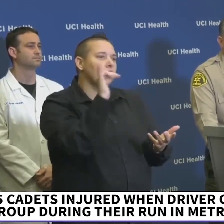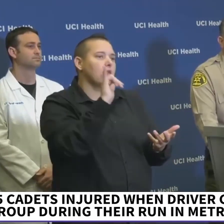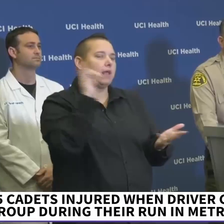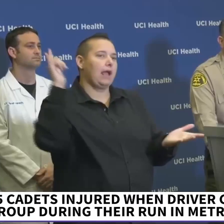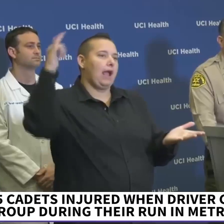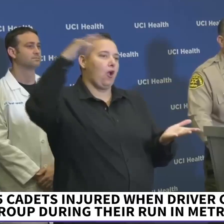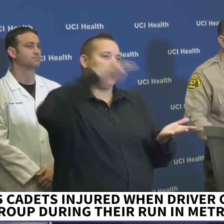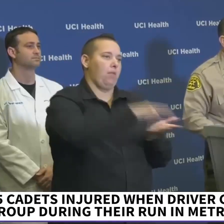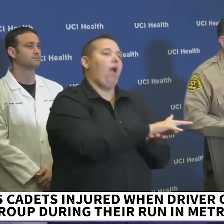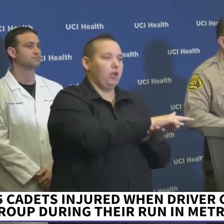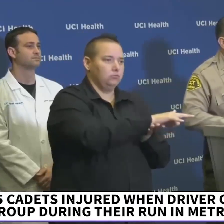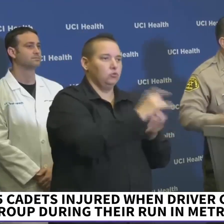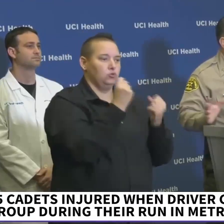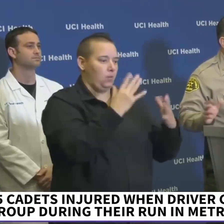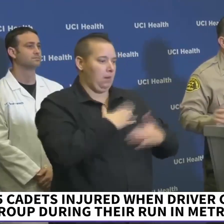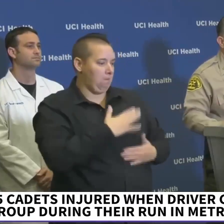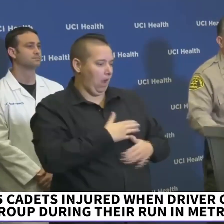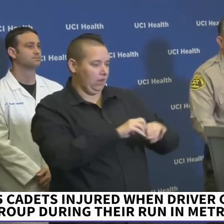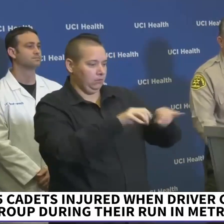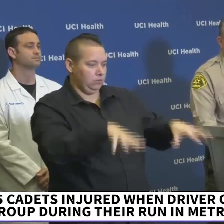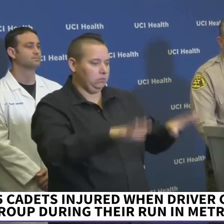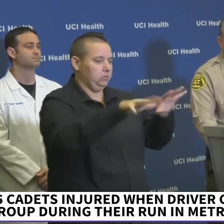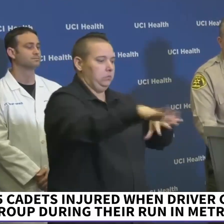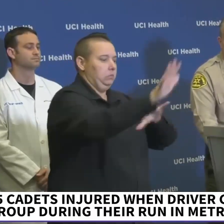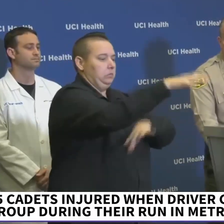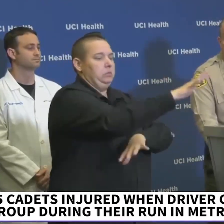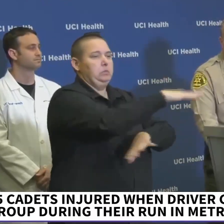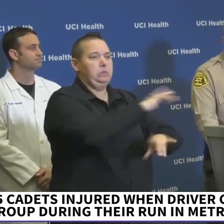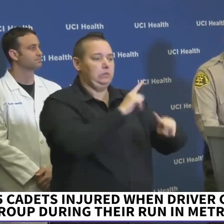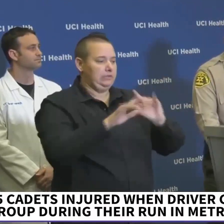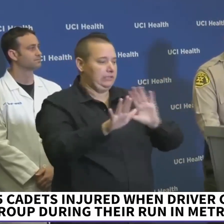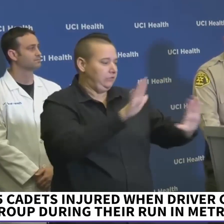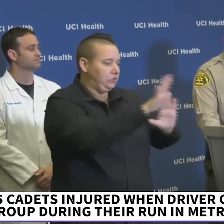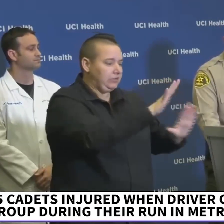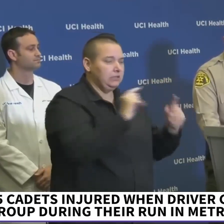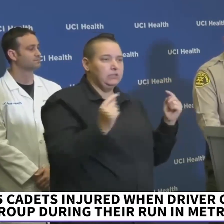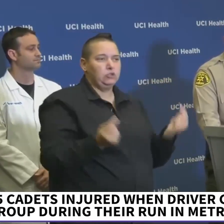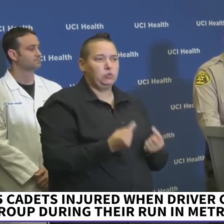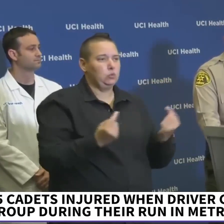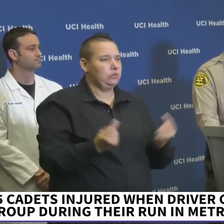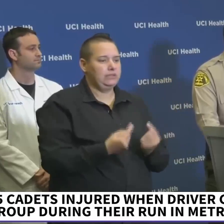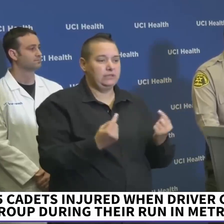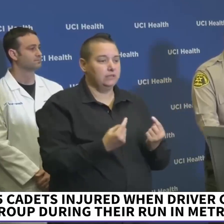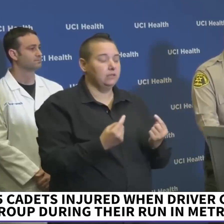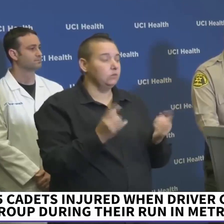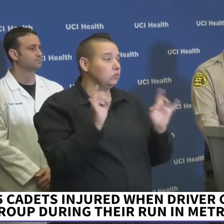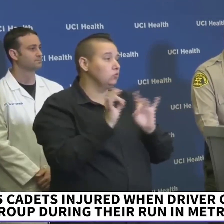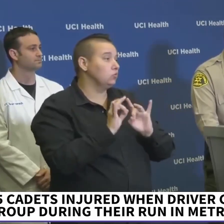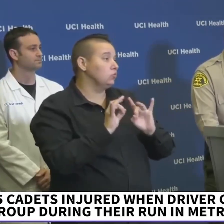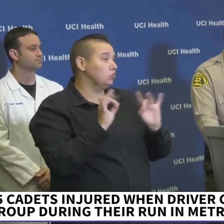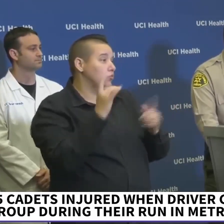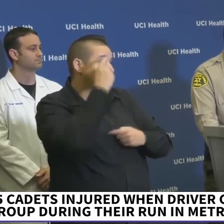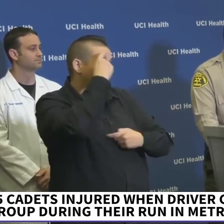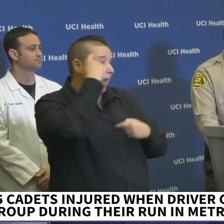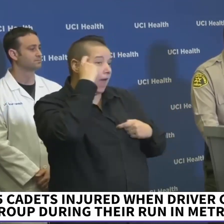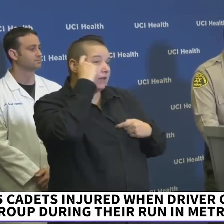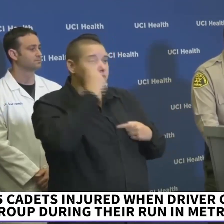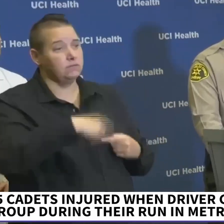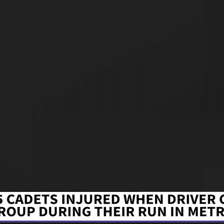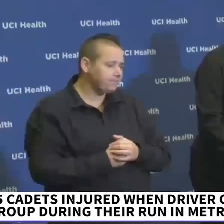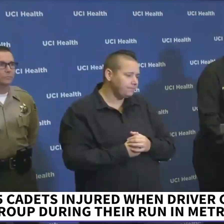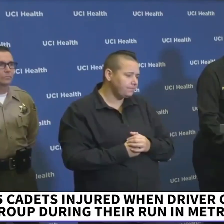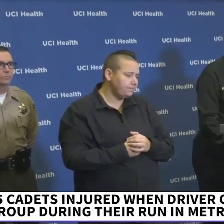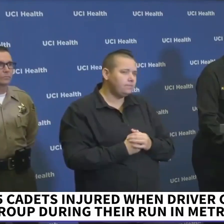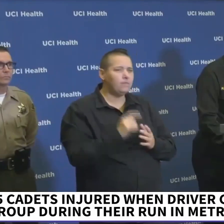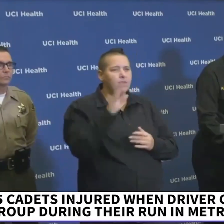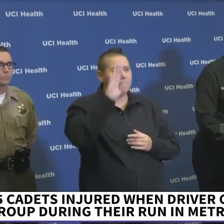like an airplane wreck. There were so many bodies scattered everywhere in different states of injury that it was pretty traumatic for all individuals